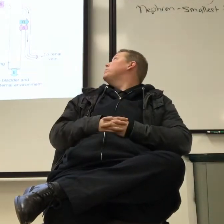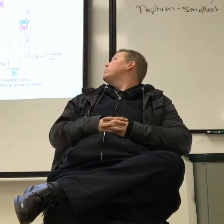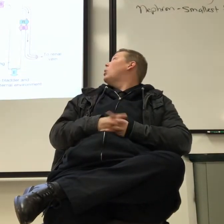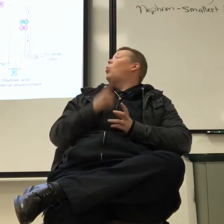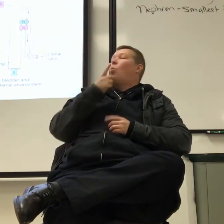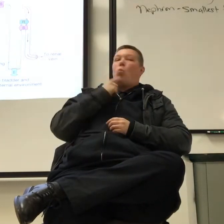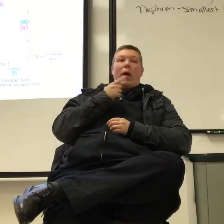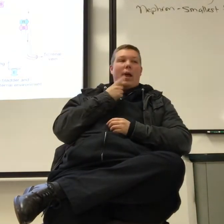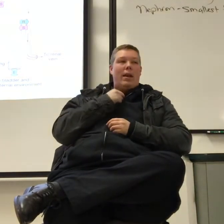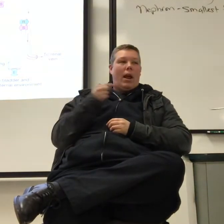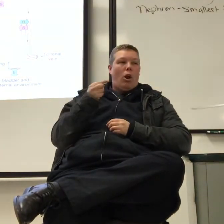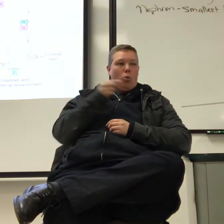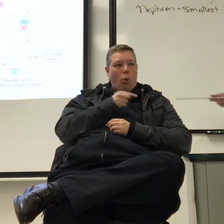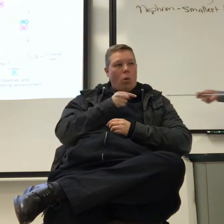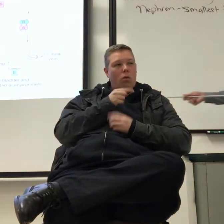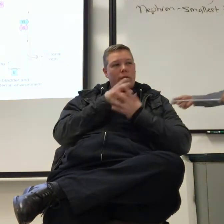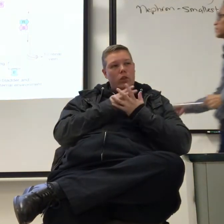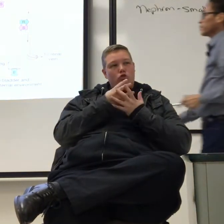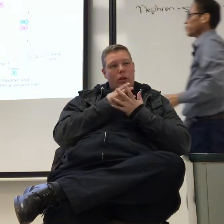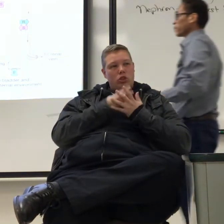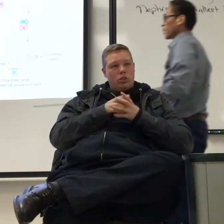arrow.